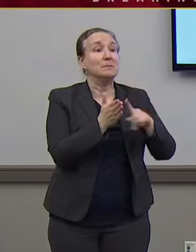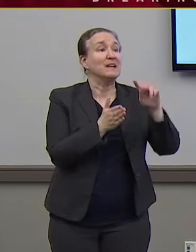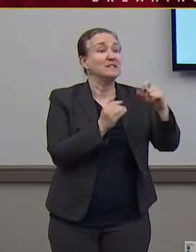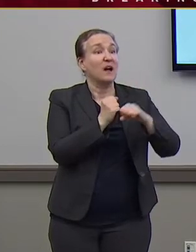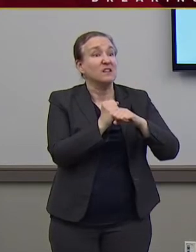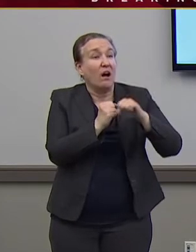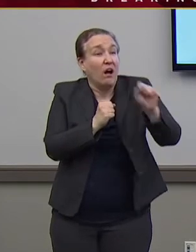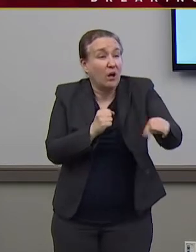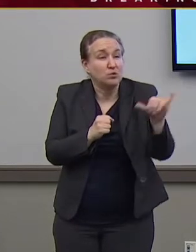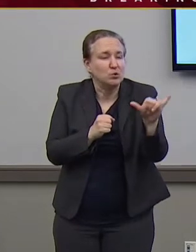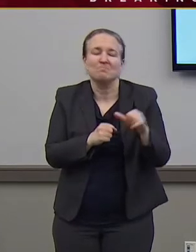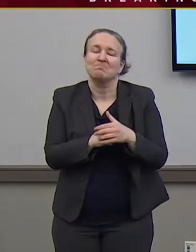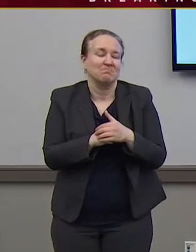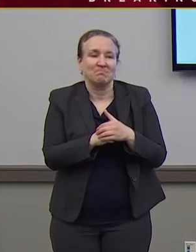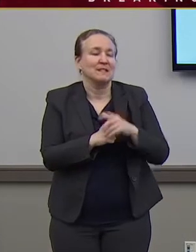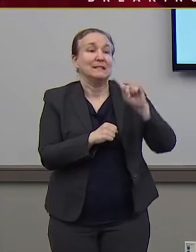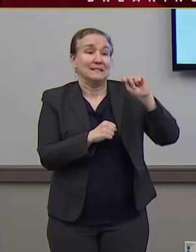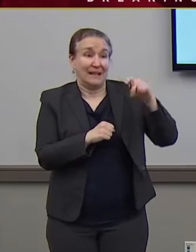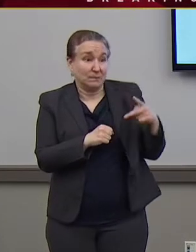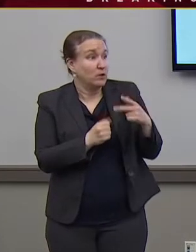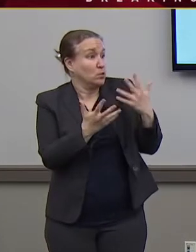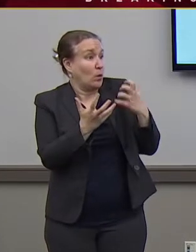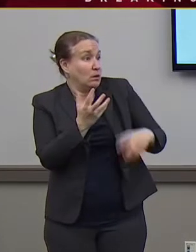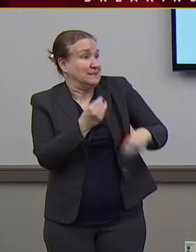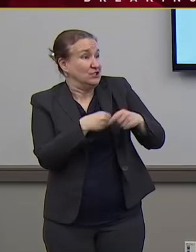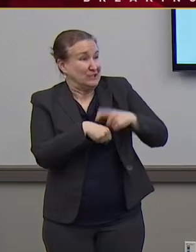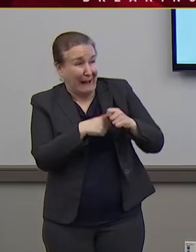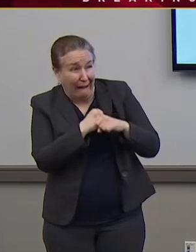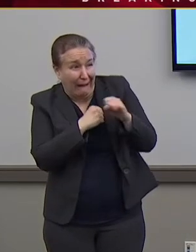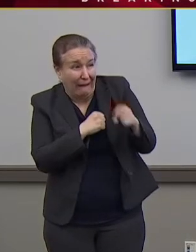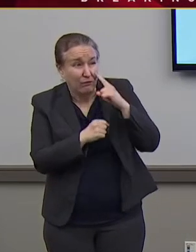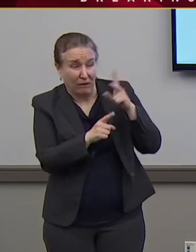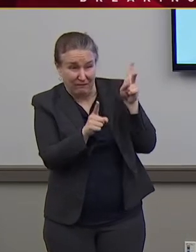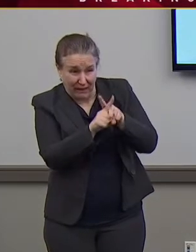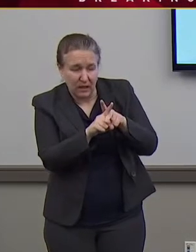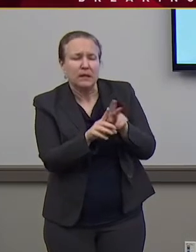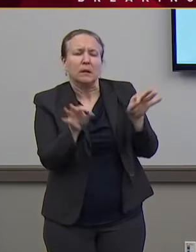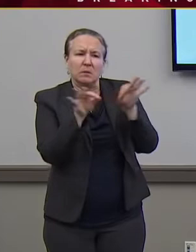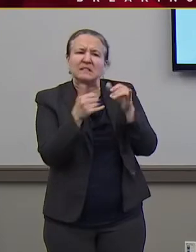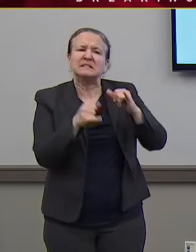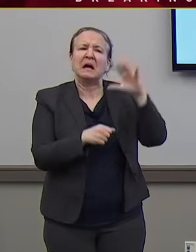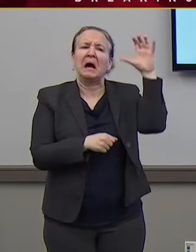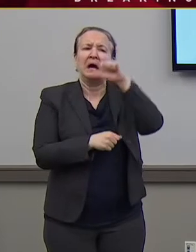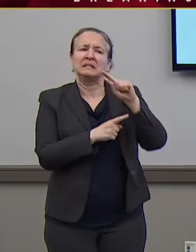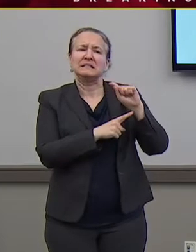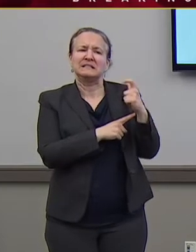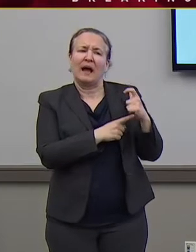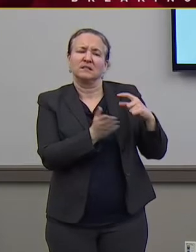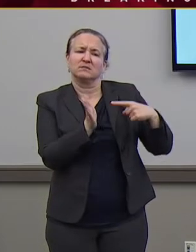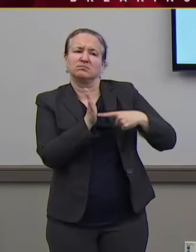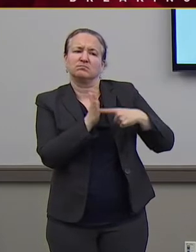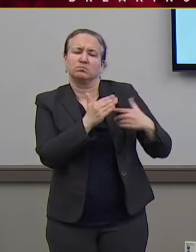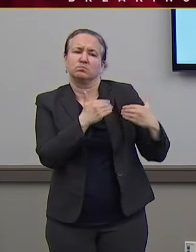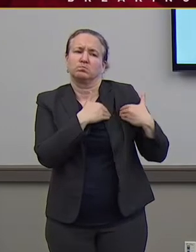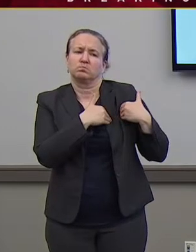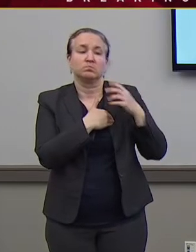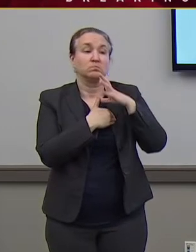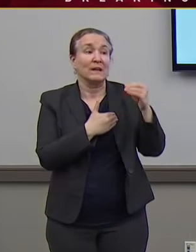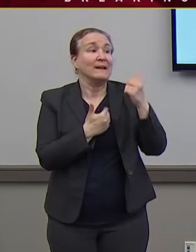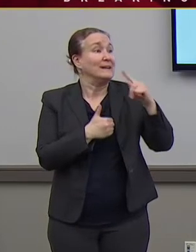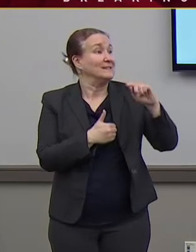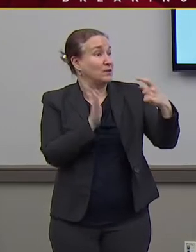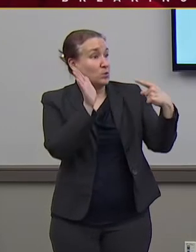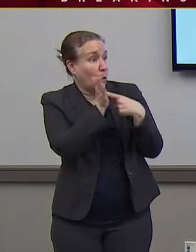taxes owed. Taxpayers requesting additional time to file should still estimate their tax liability and pay any